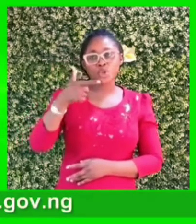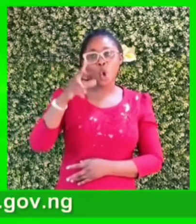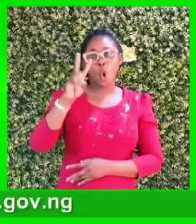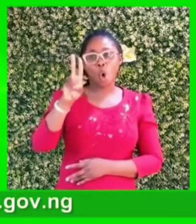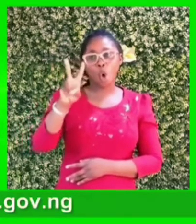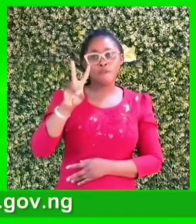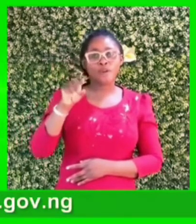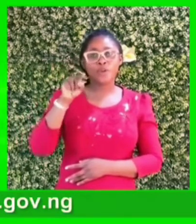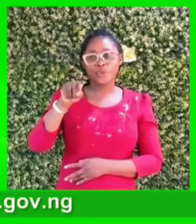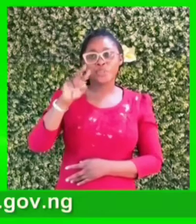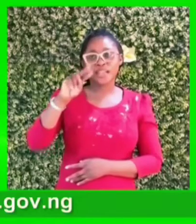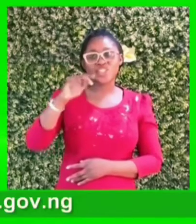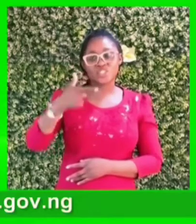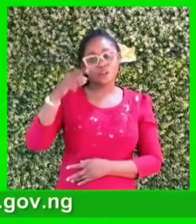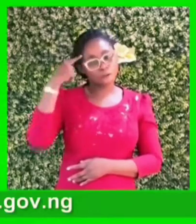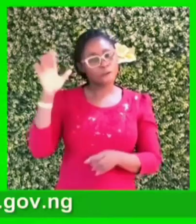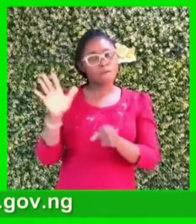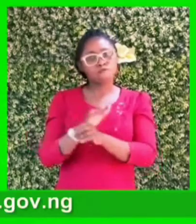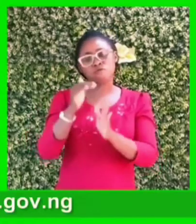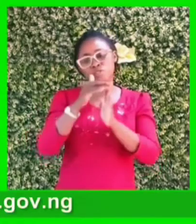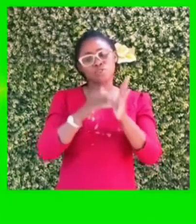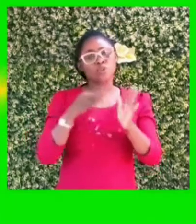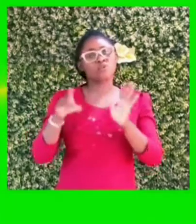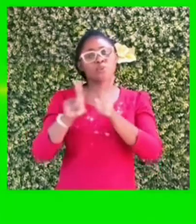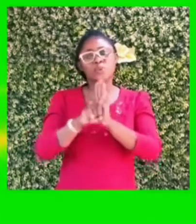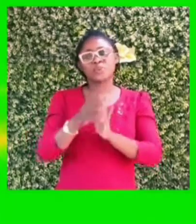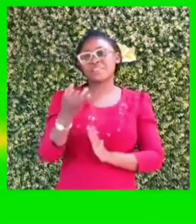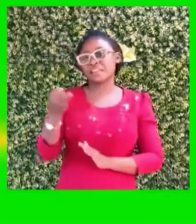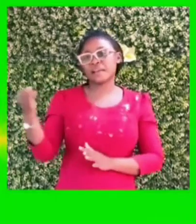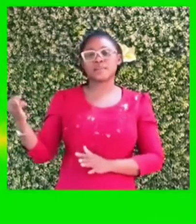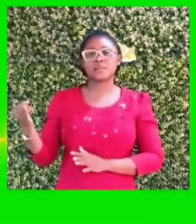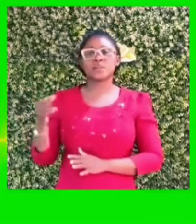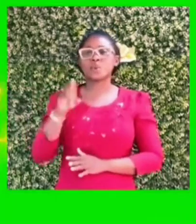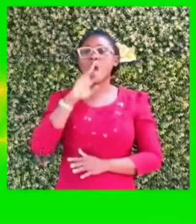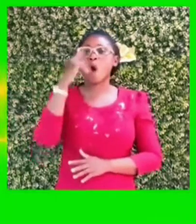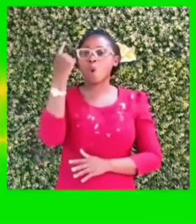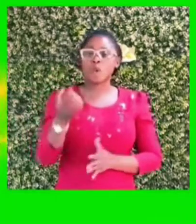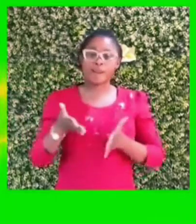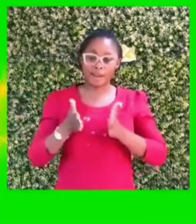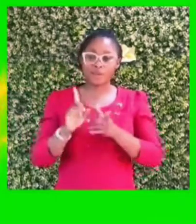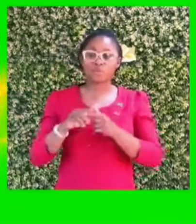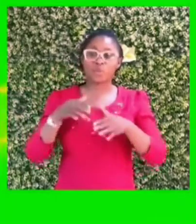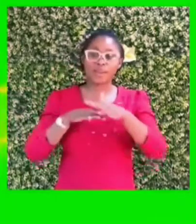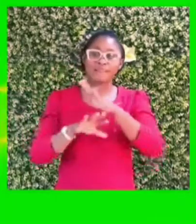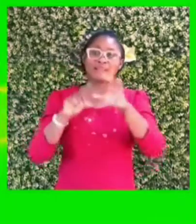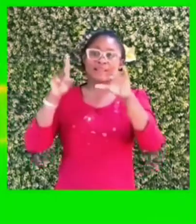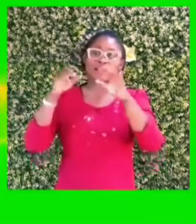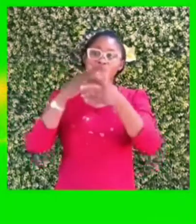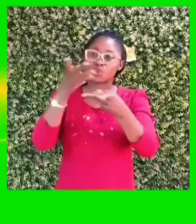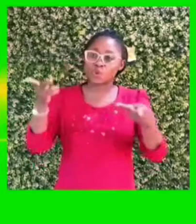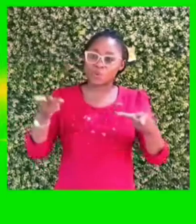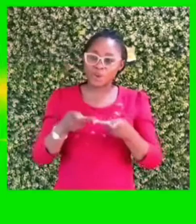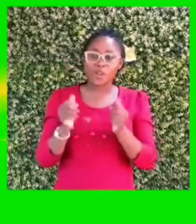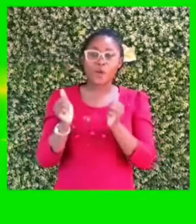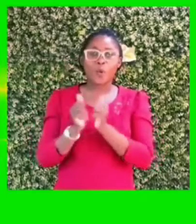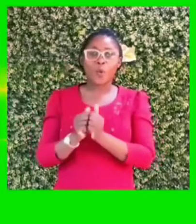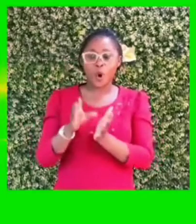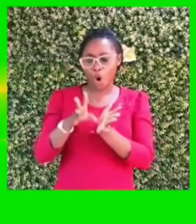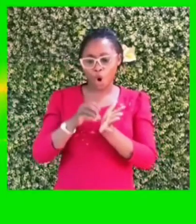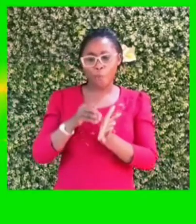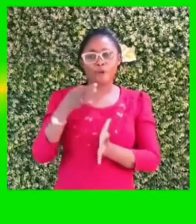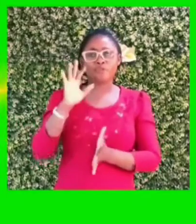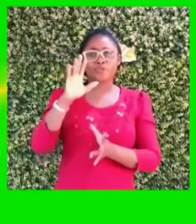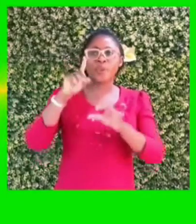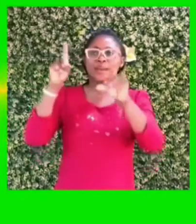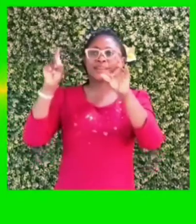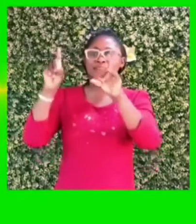www.jamb.gov.ng for the full list of prohibited items. You are only allowed to enter the examination hall with a copy